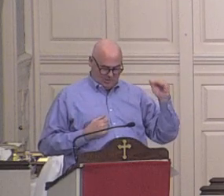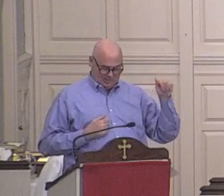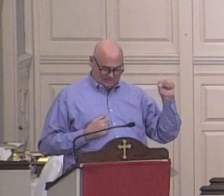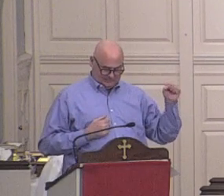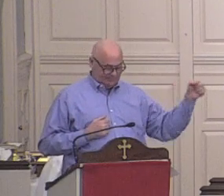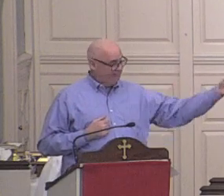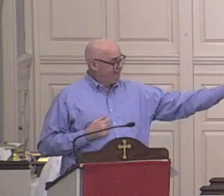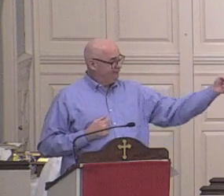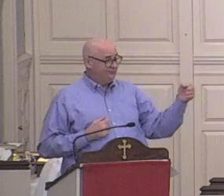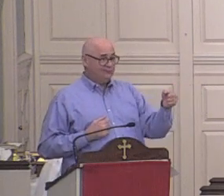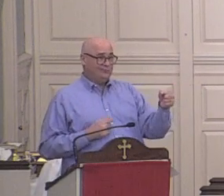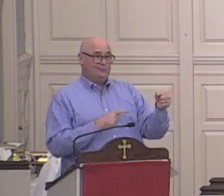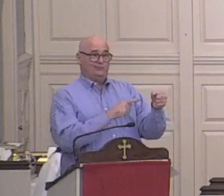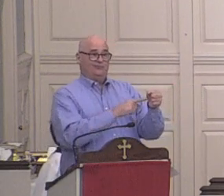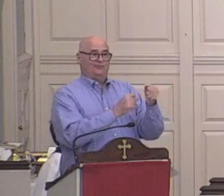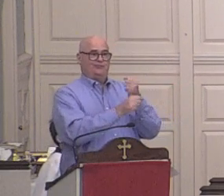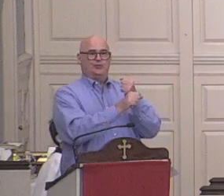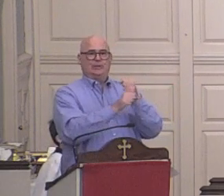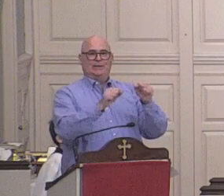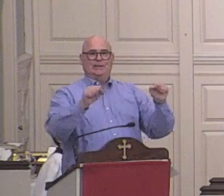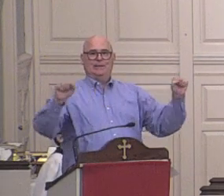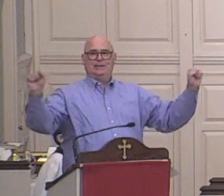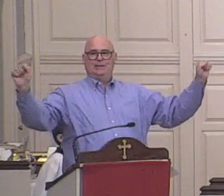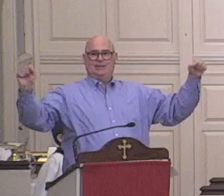released Barabbas to them.